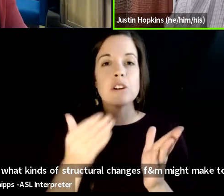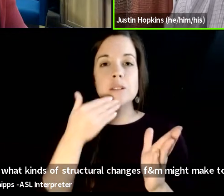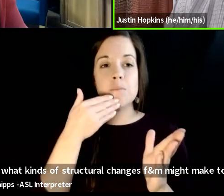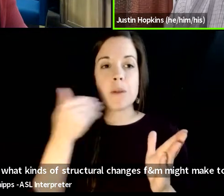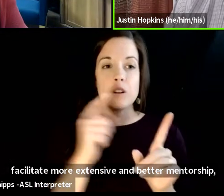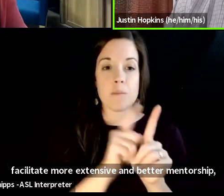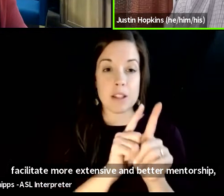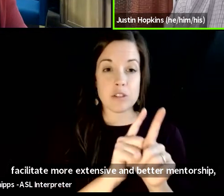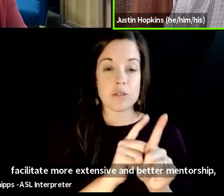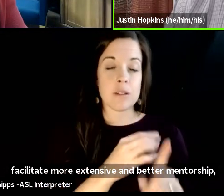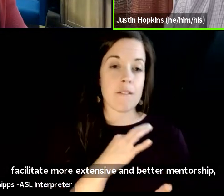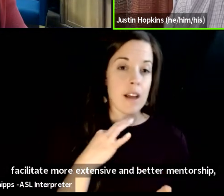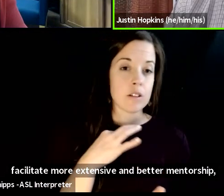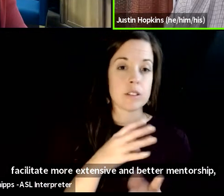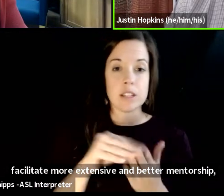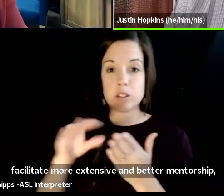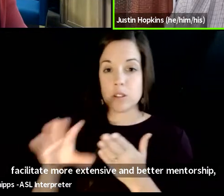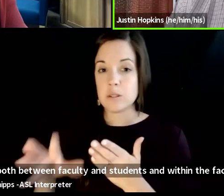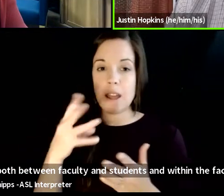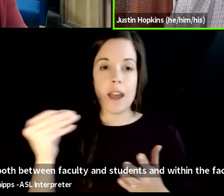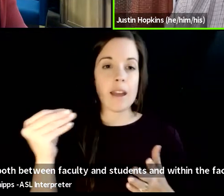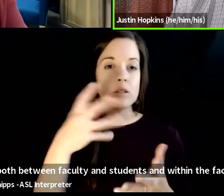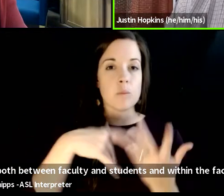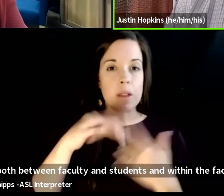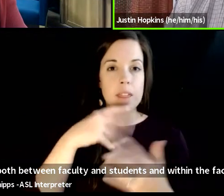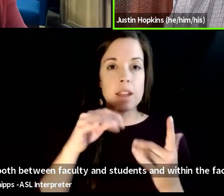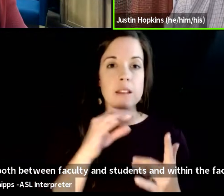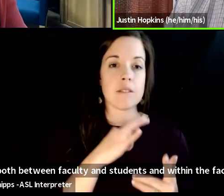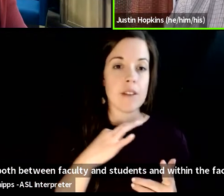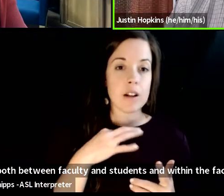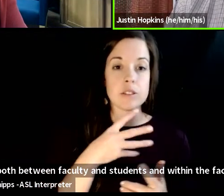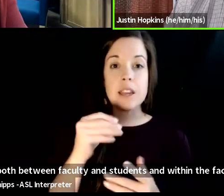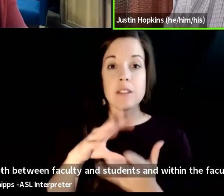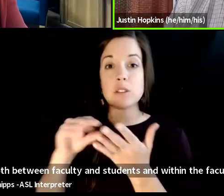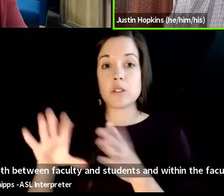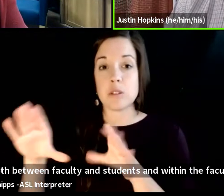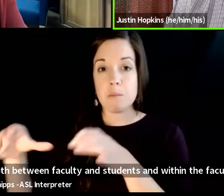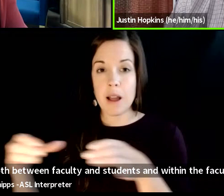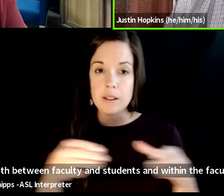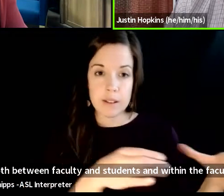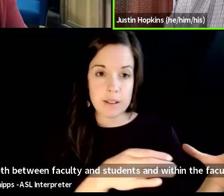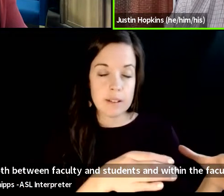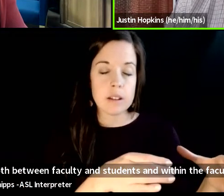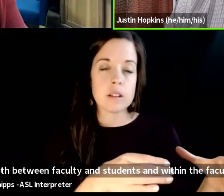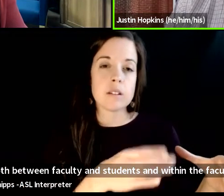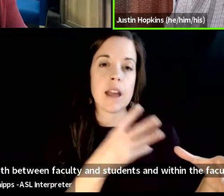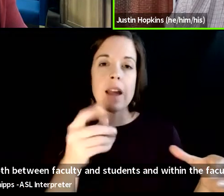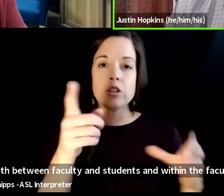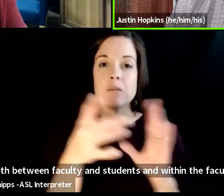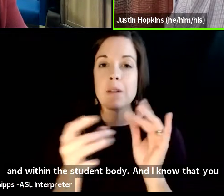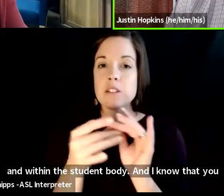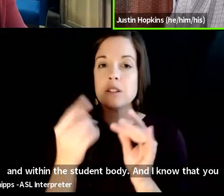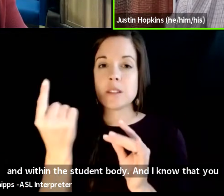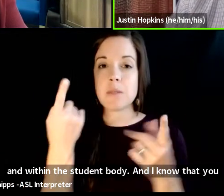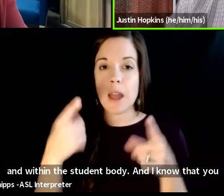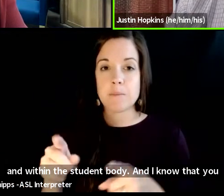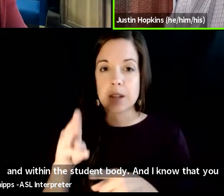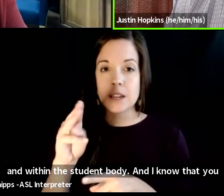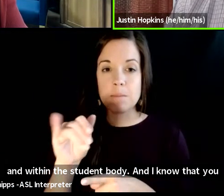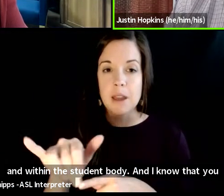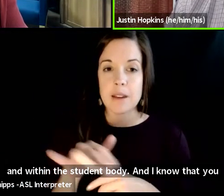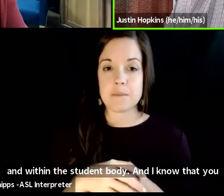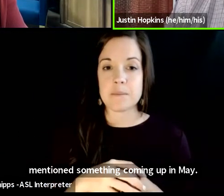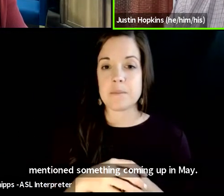between faculty and students, and within the faculty and within the student body. And I know that you mentioned something coming up in May,